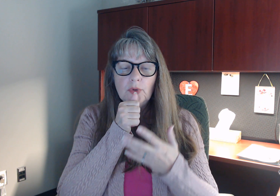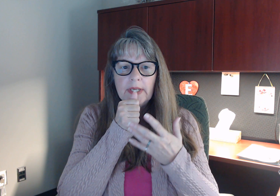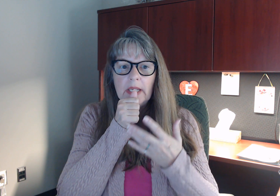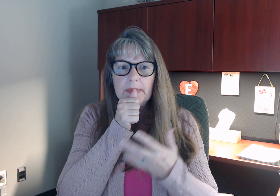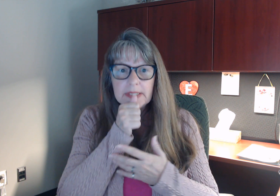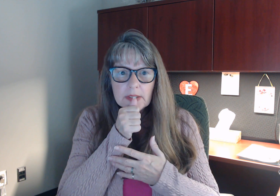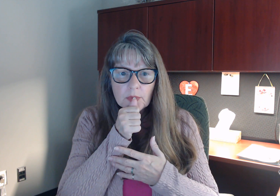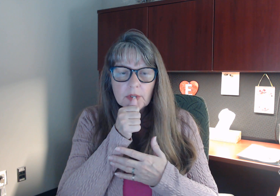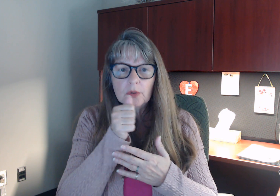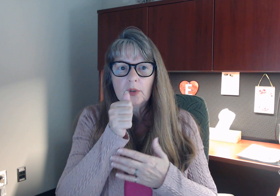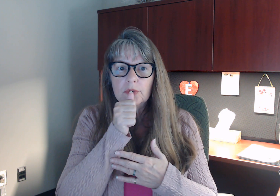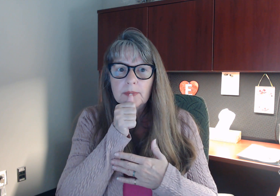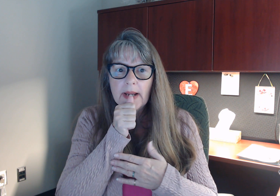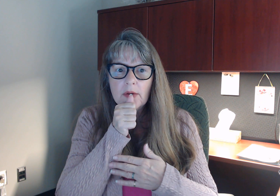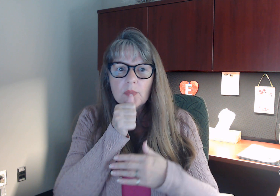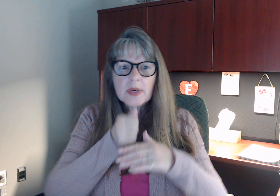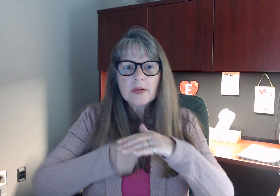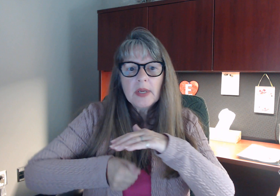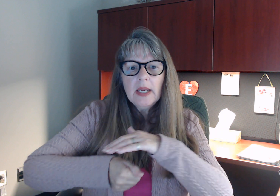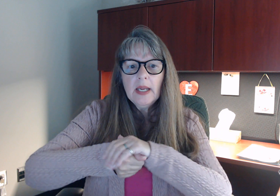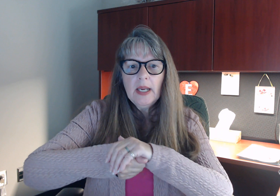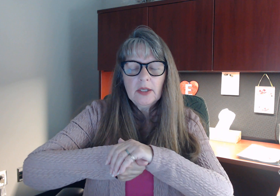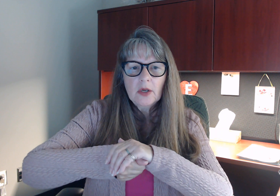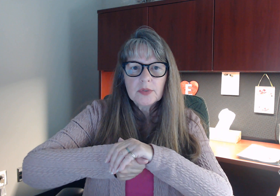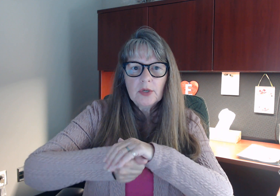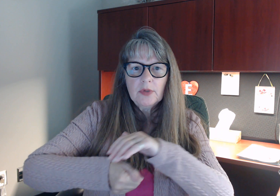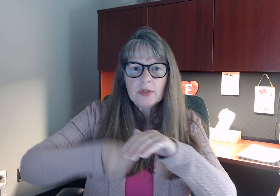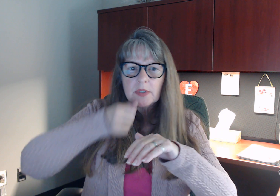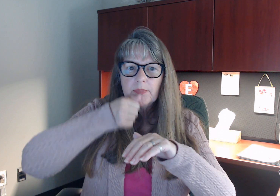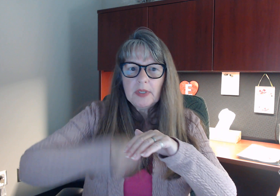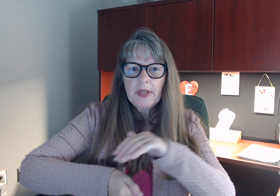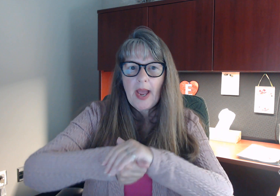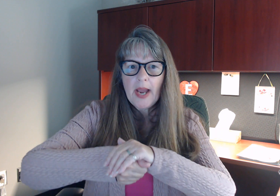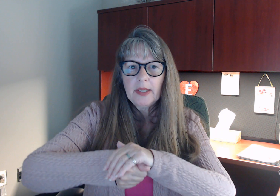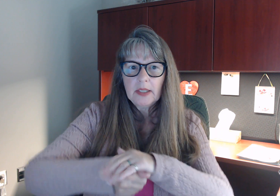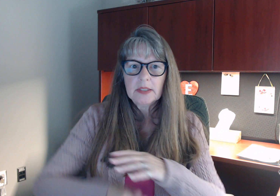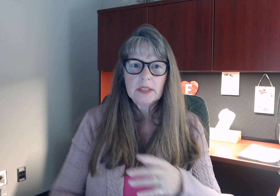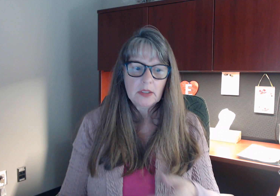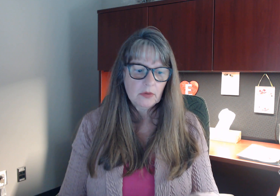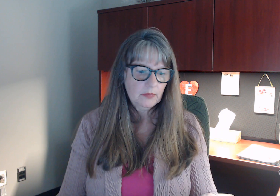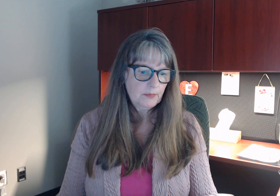keep a secret or close your mouth with, and it goes underneath something. Hide, conceal.